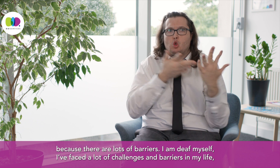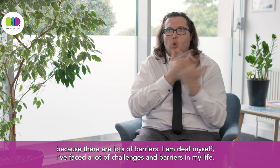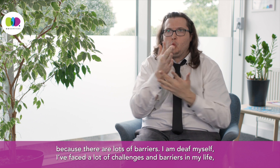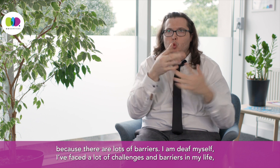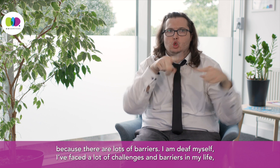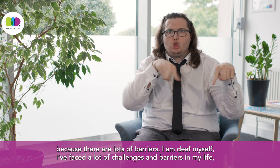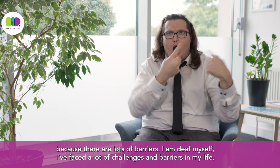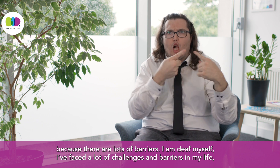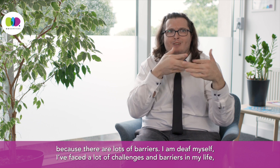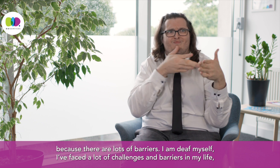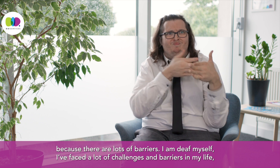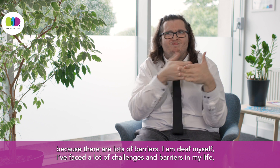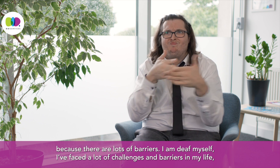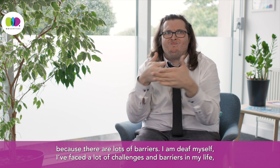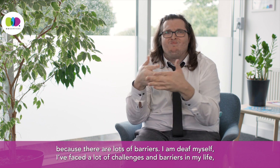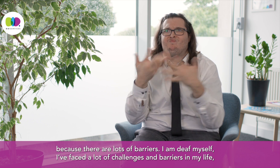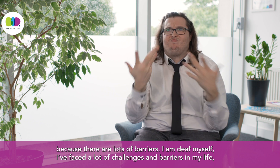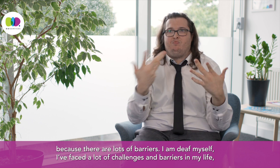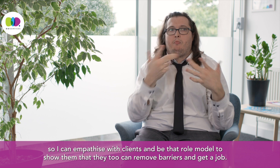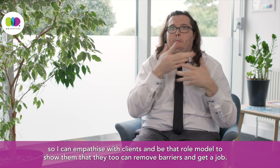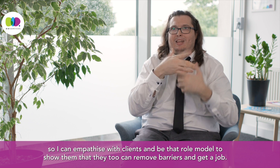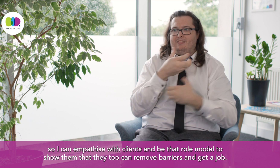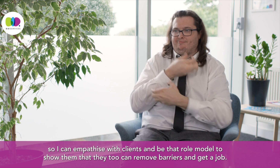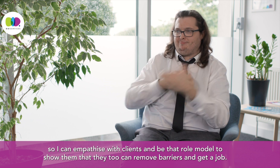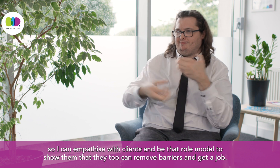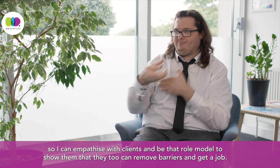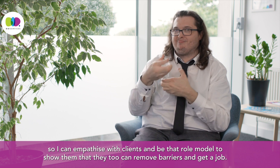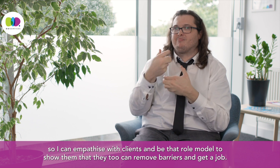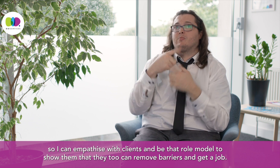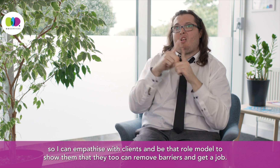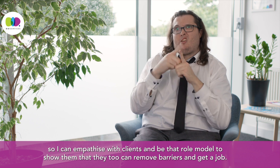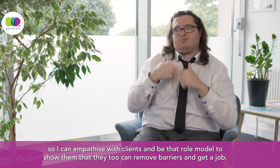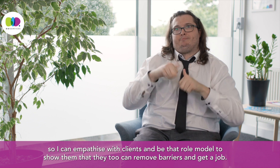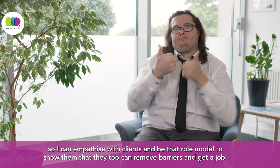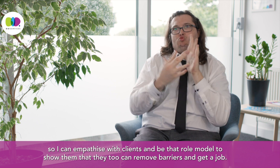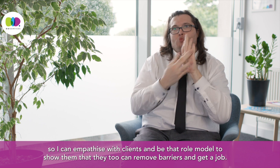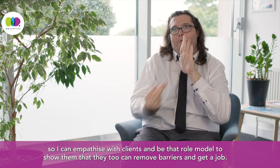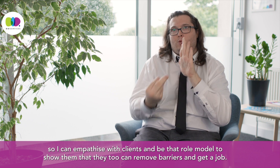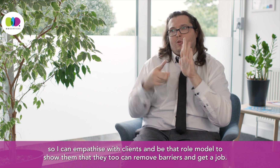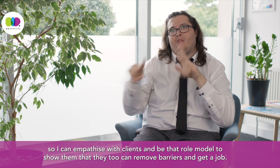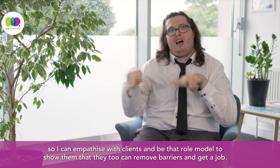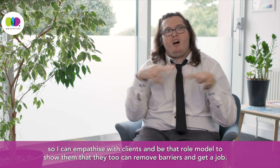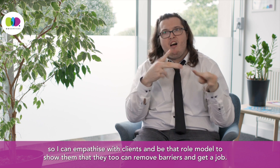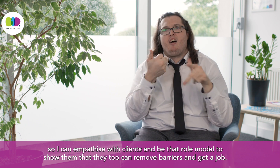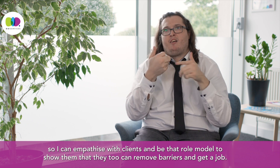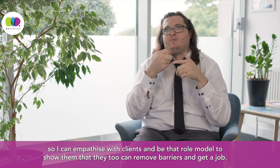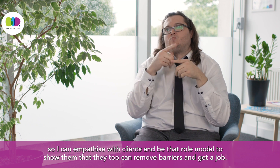and barriers in my life. So I can empathise with clients and be that role model to show them that